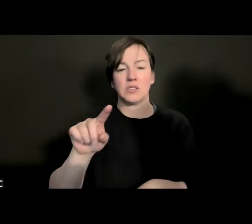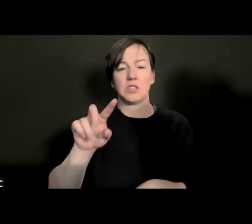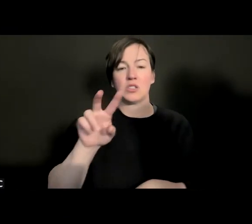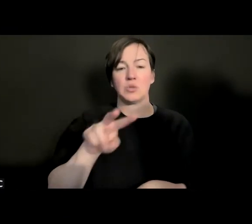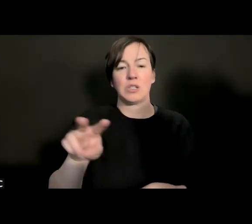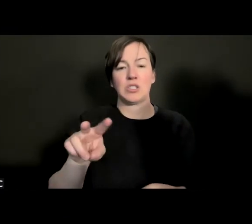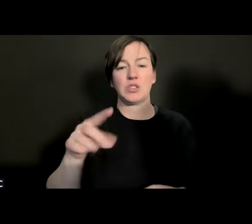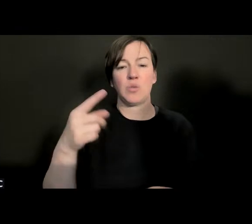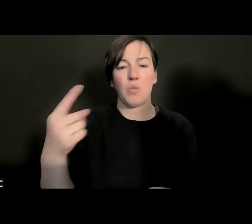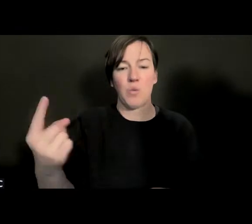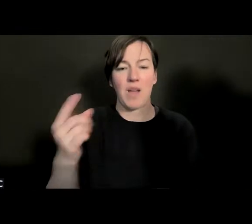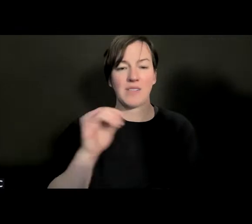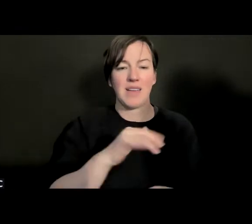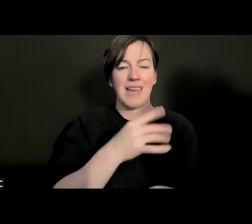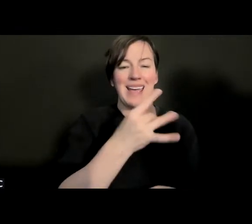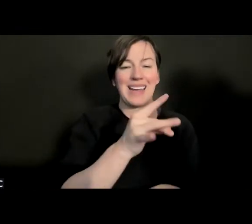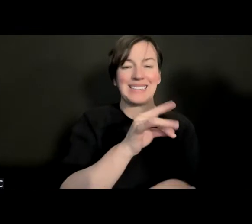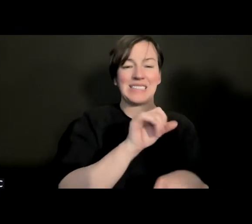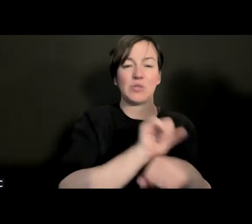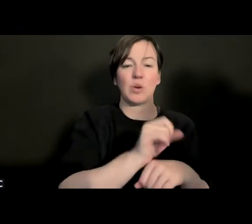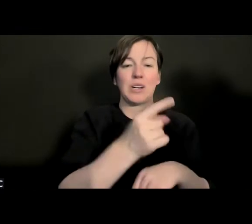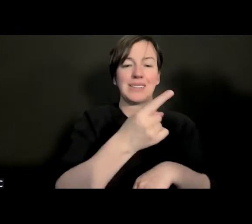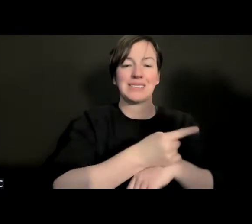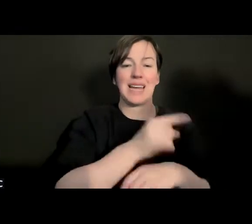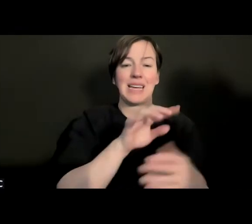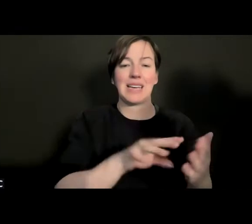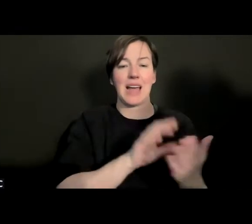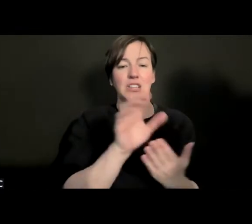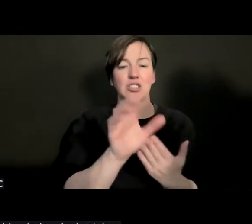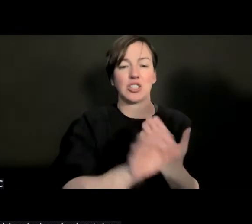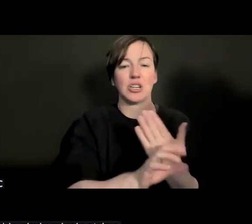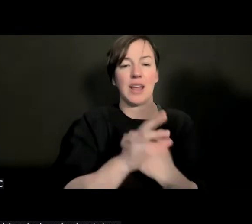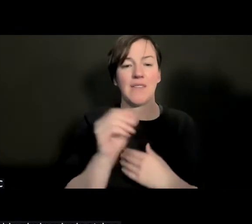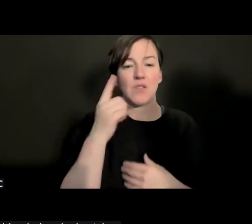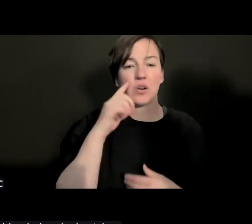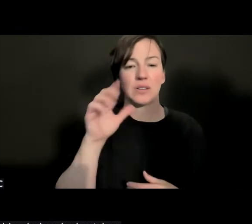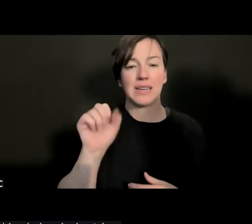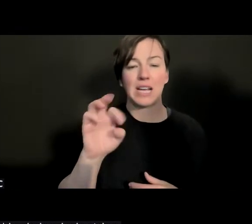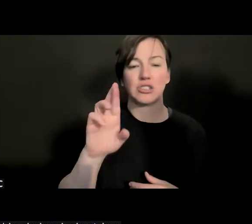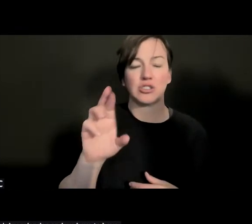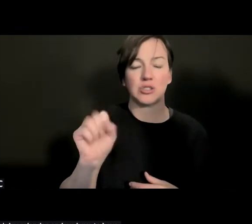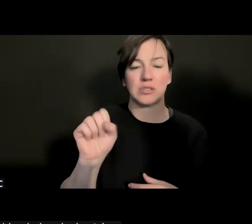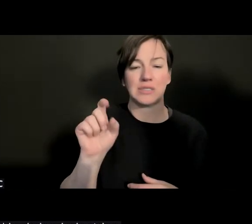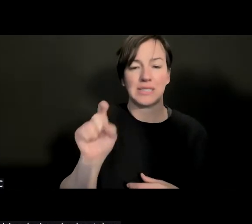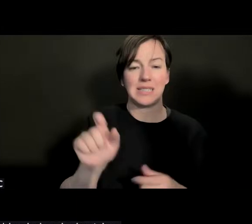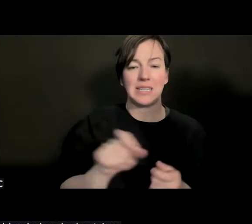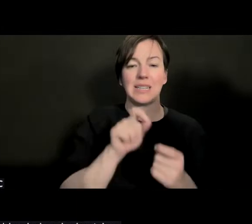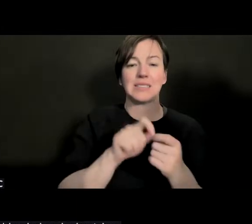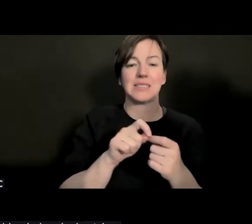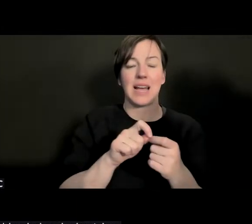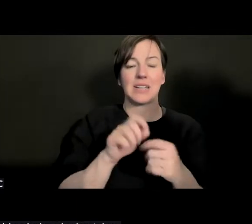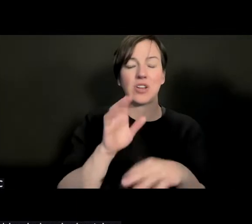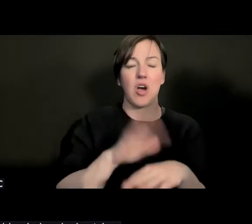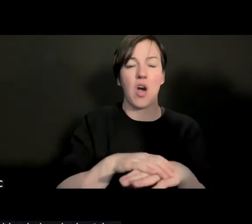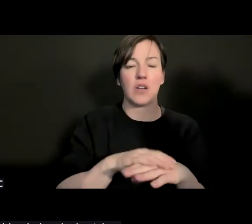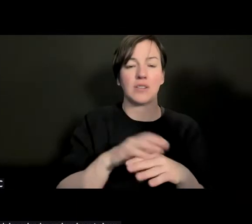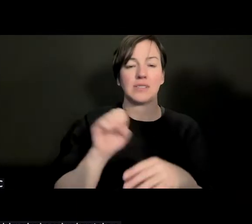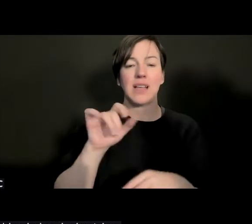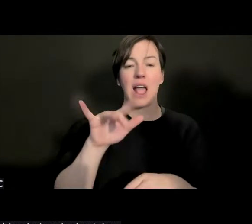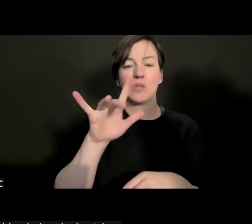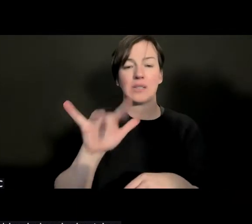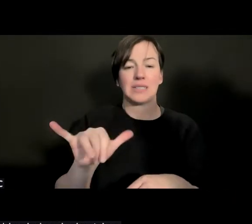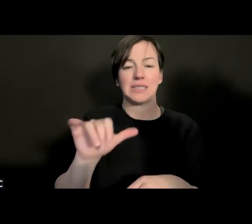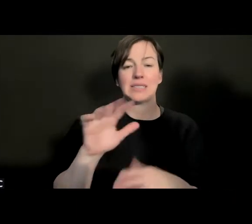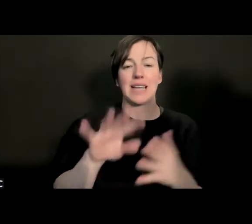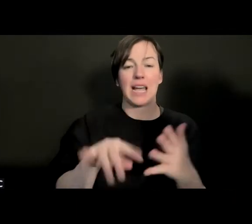218 workday calendar, and we have to have, for CalSTRS, we need to have the exact workdays on the salary schedule. So in